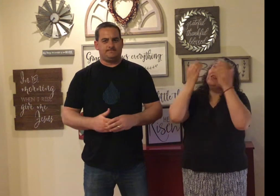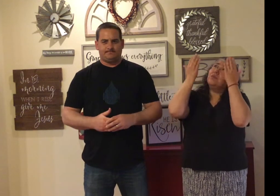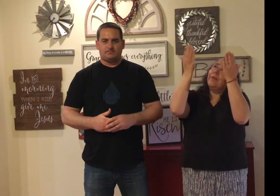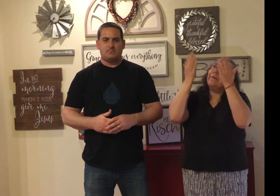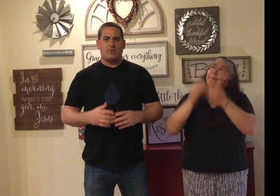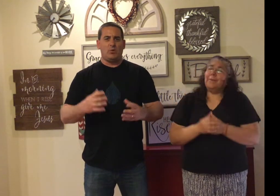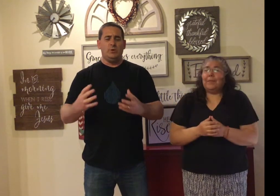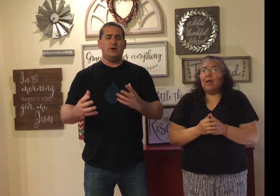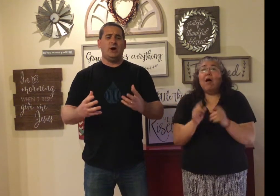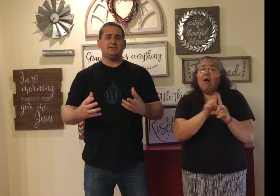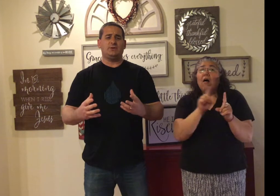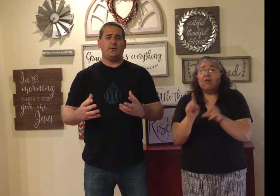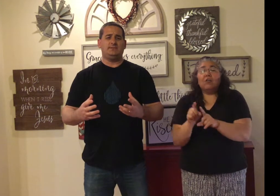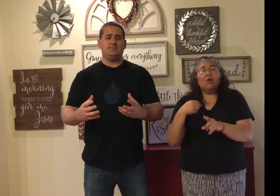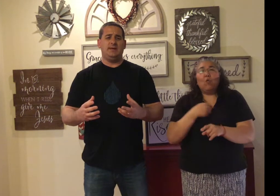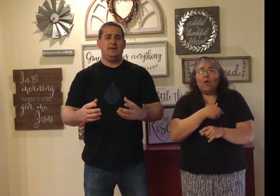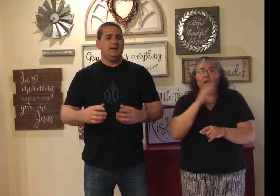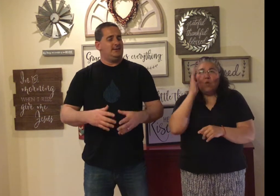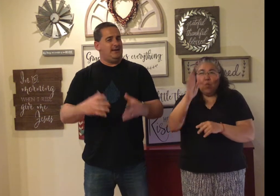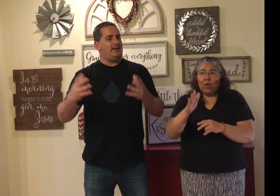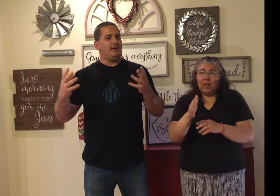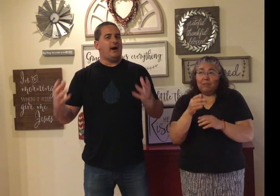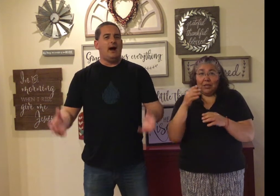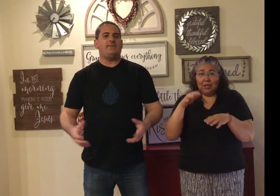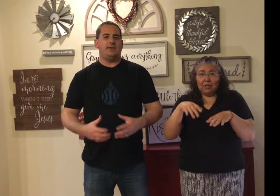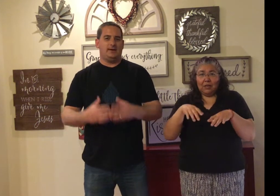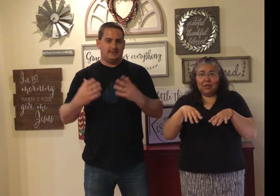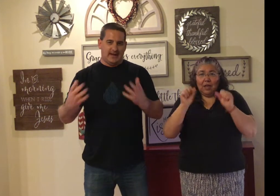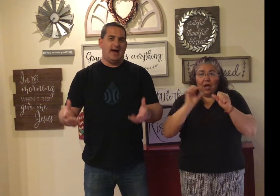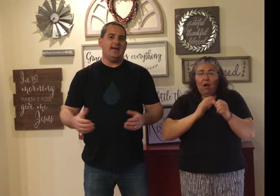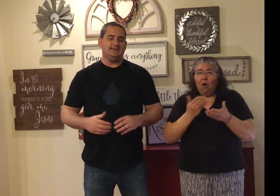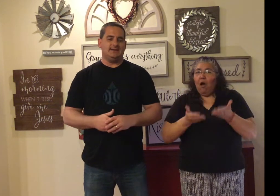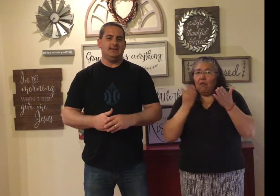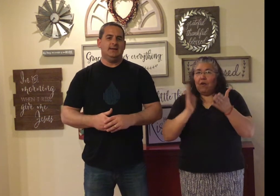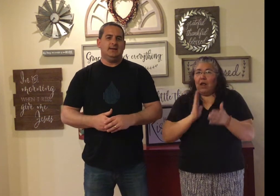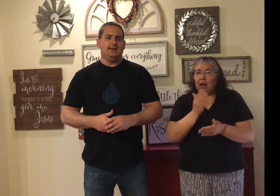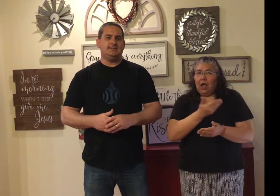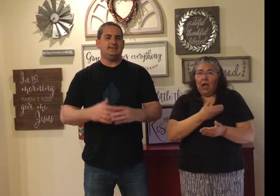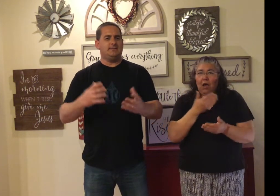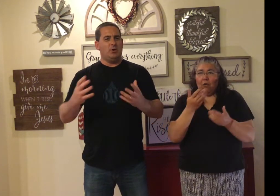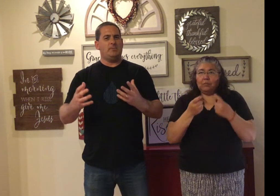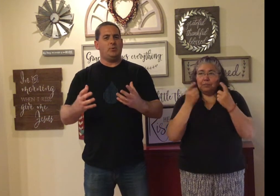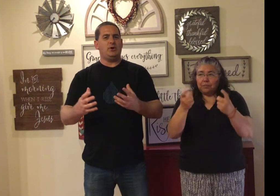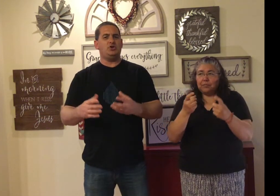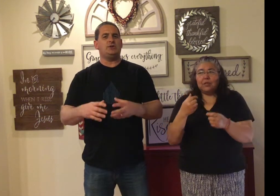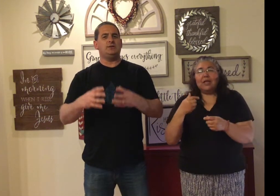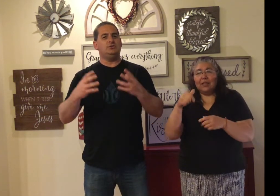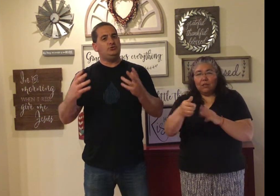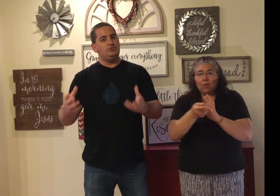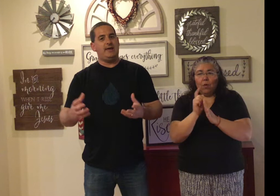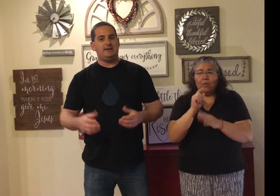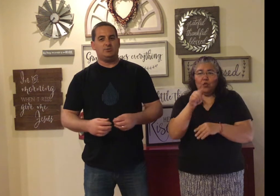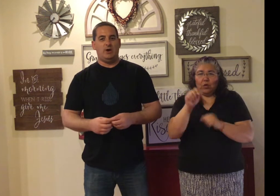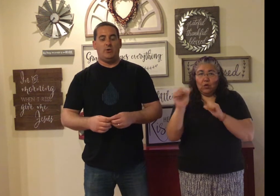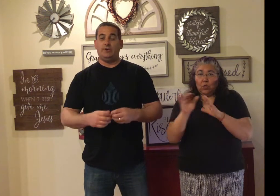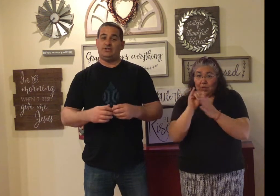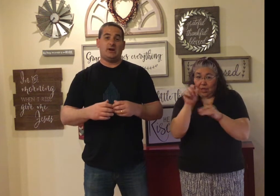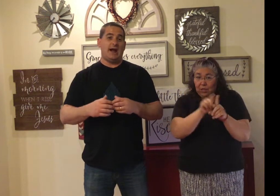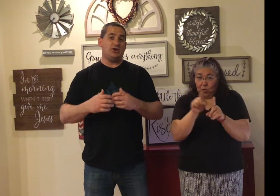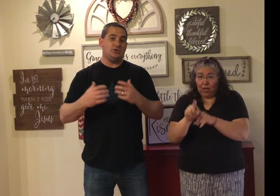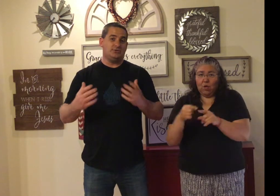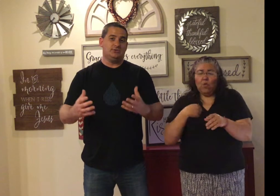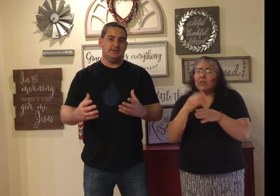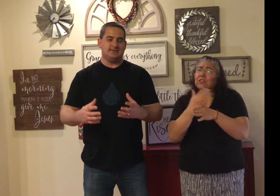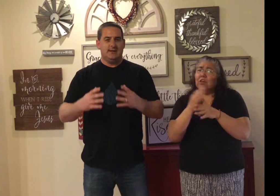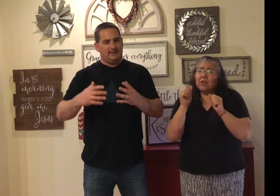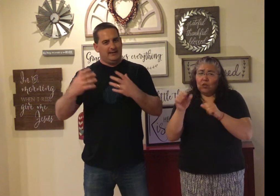Also, we are also going to be taking our offering and our tithes. And this is a moment where you can do that as well. We share